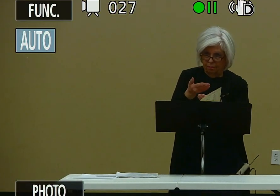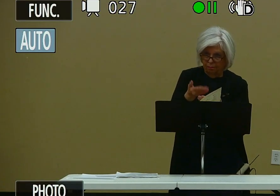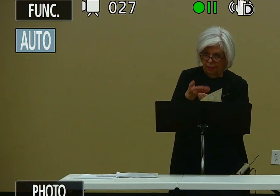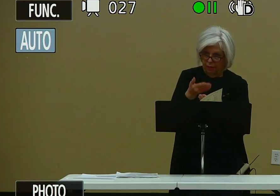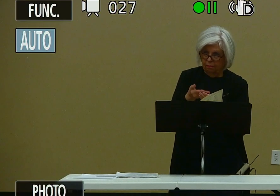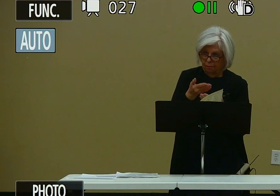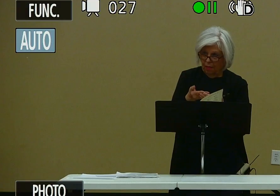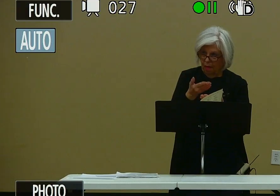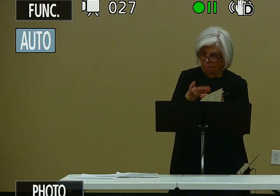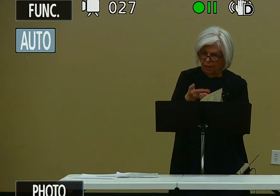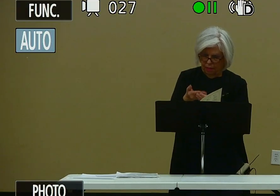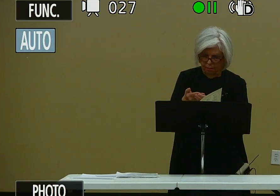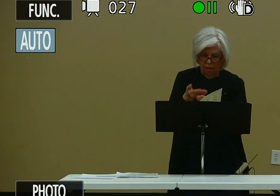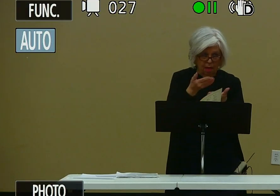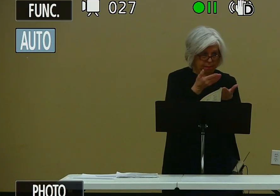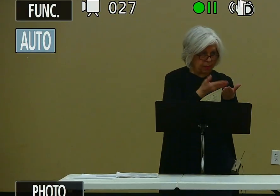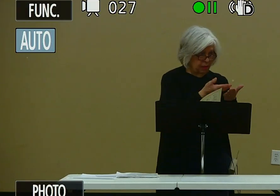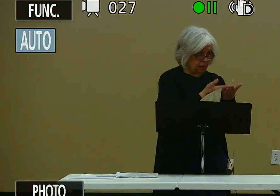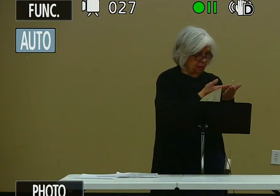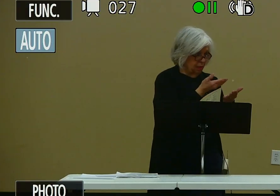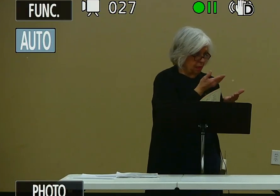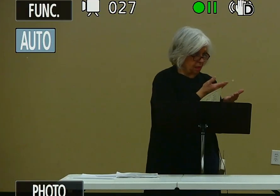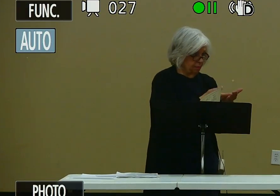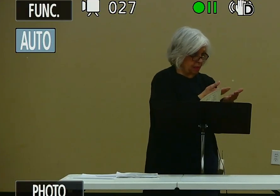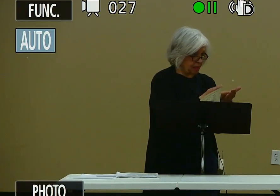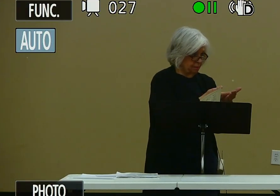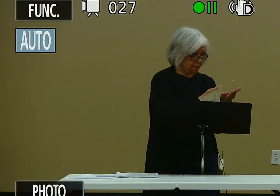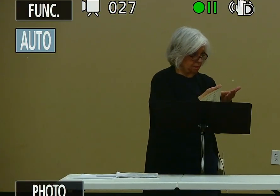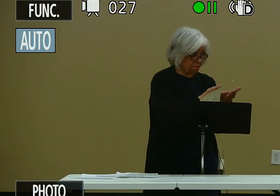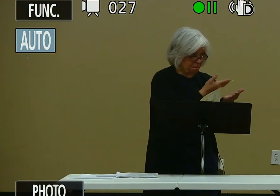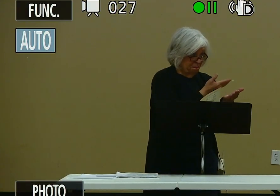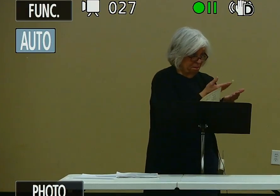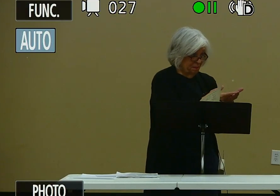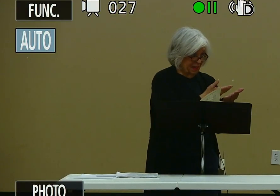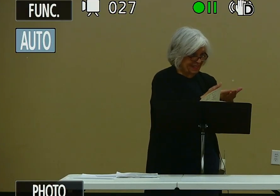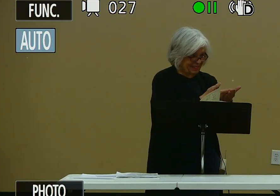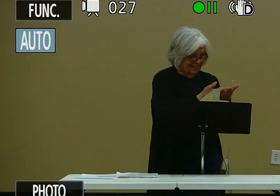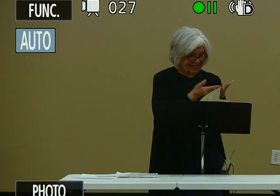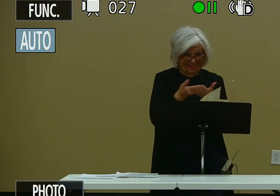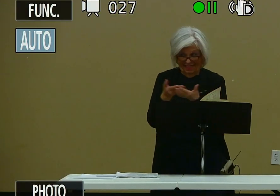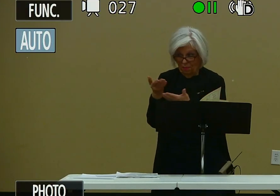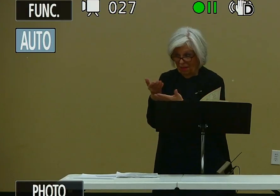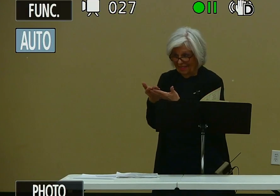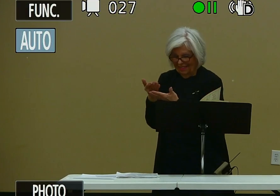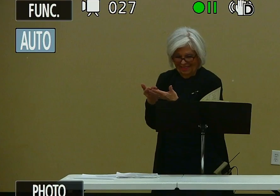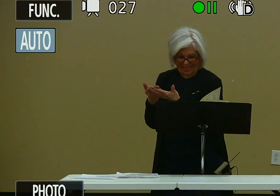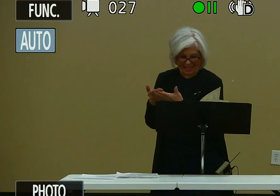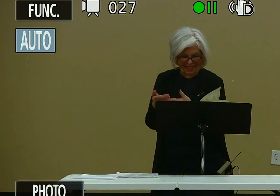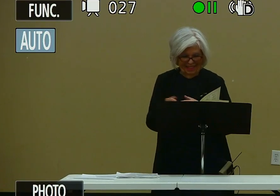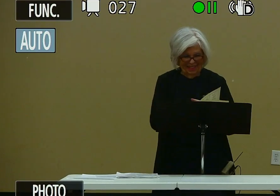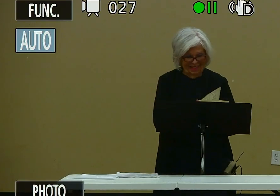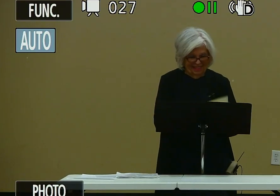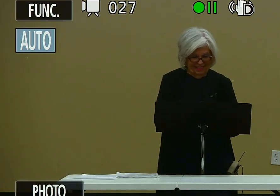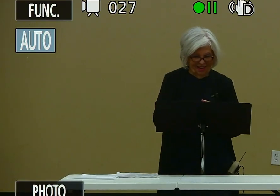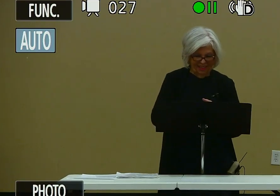Money. Money. Money. Money. Money. Money.